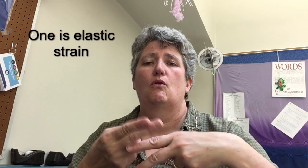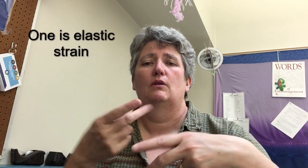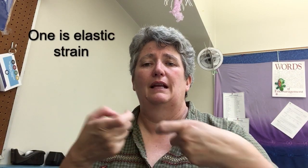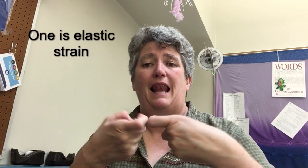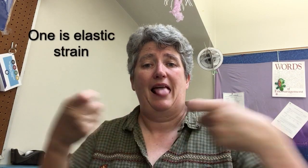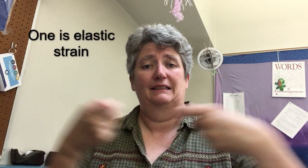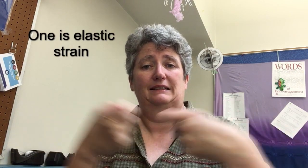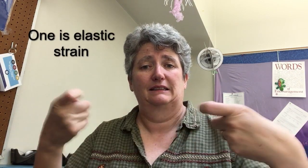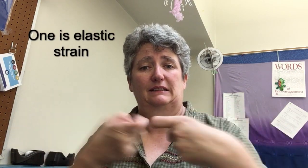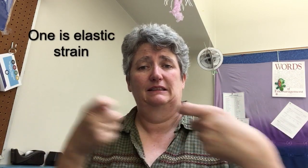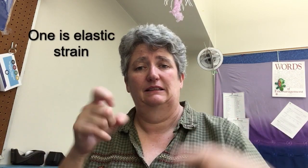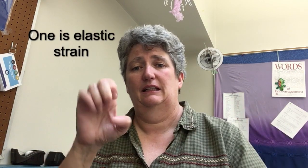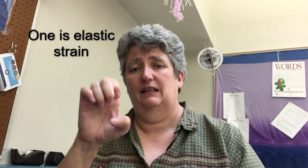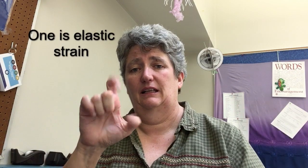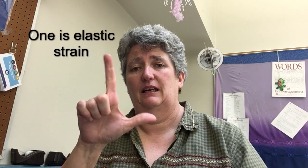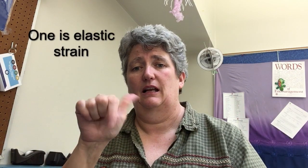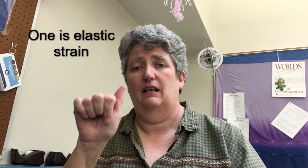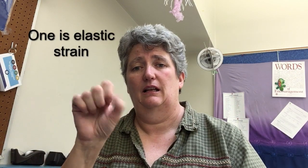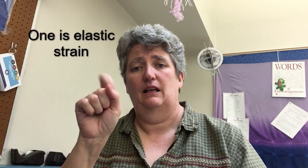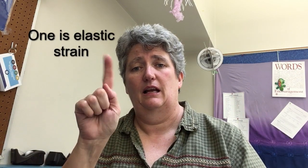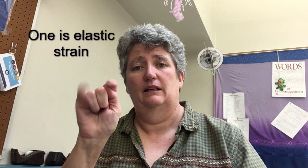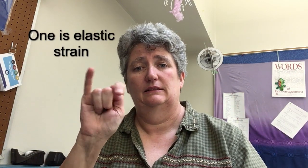One of them is called elastic